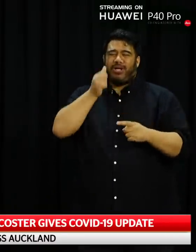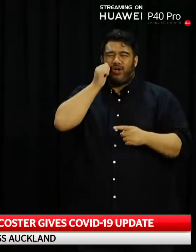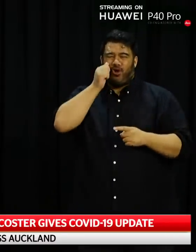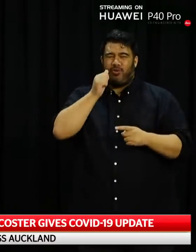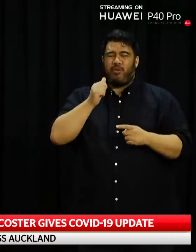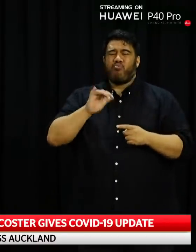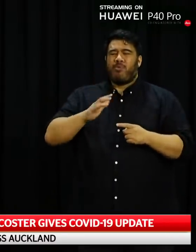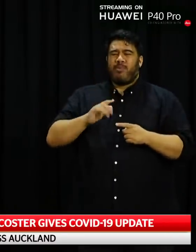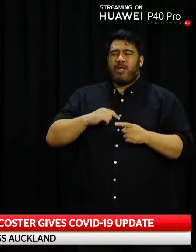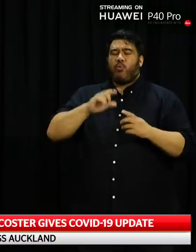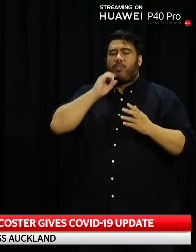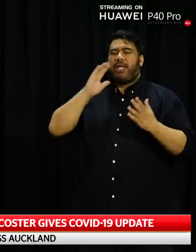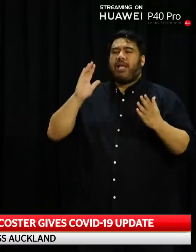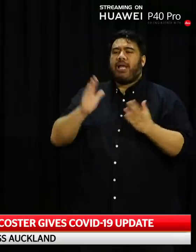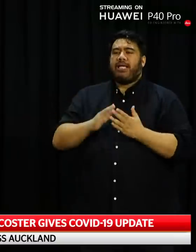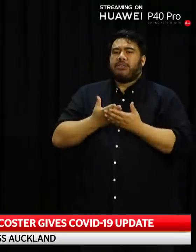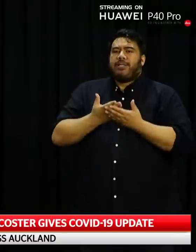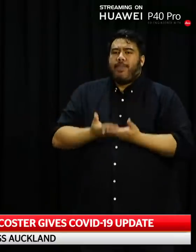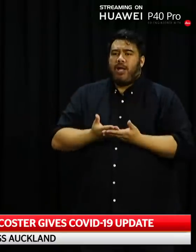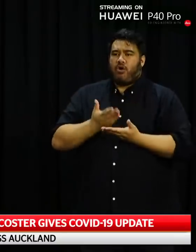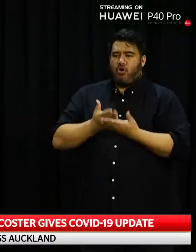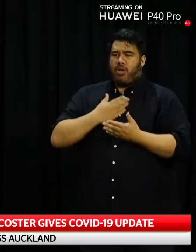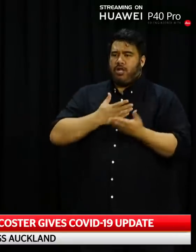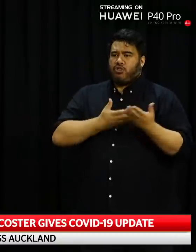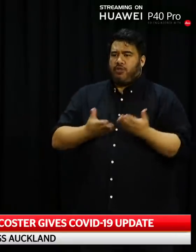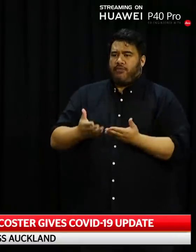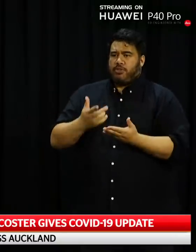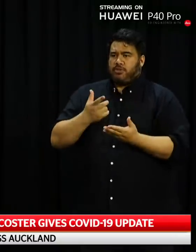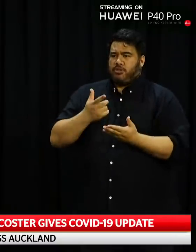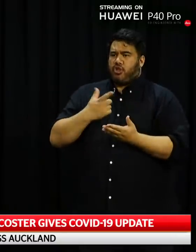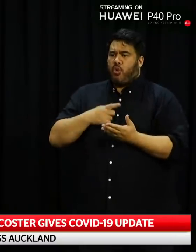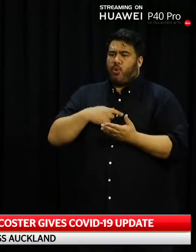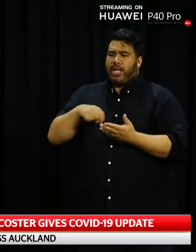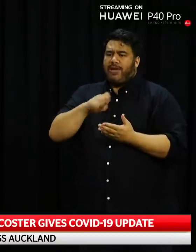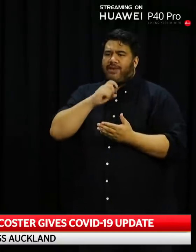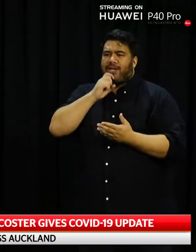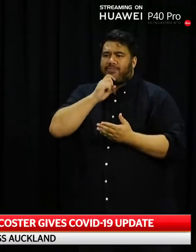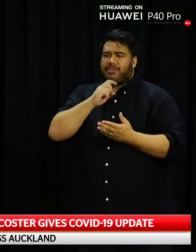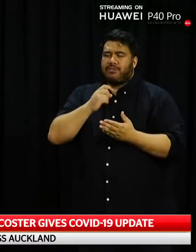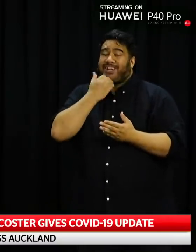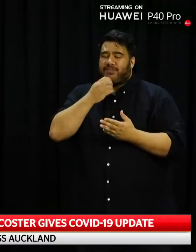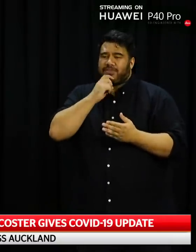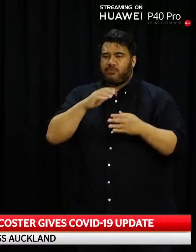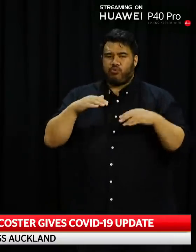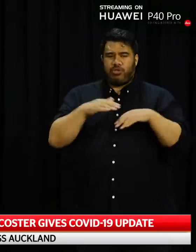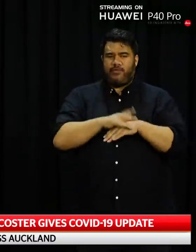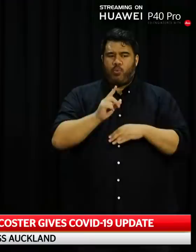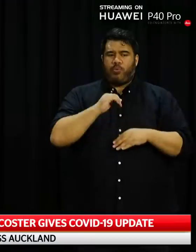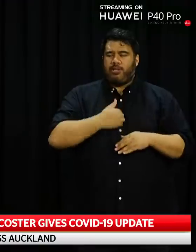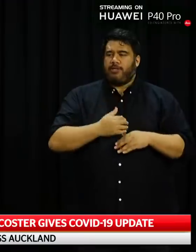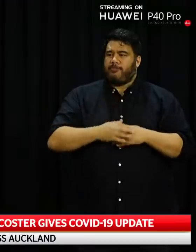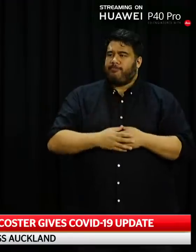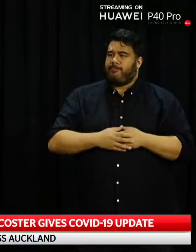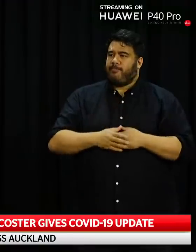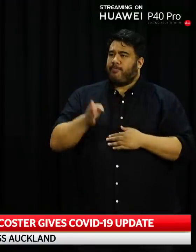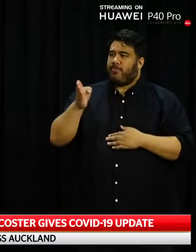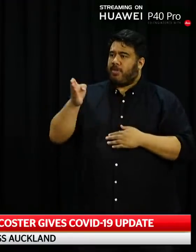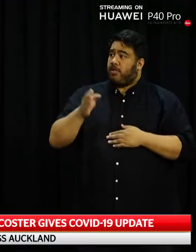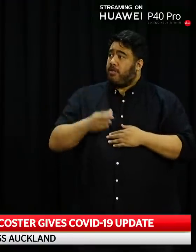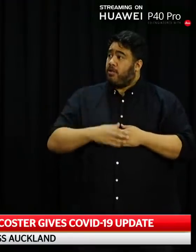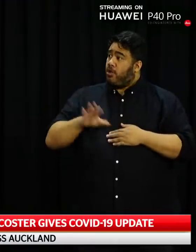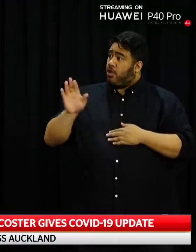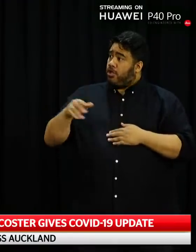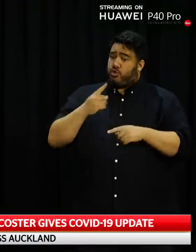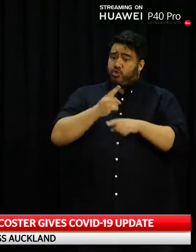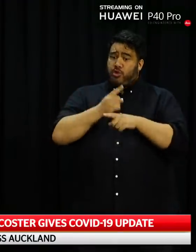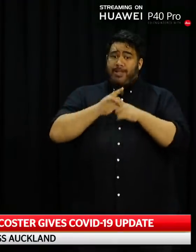bit, when we're in lockdown, so there's a bit of a balancing that occurs naturally there. How many of those 9 checkpoints will actually be on